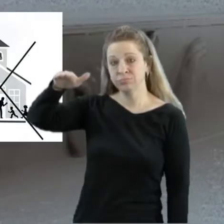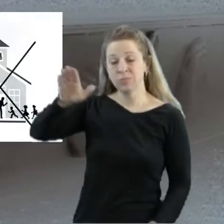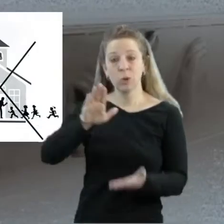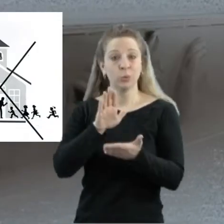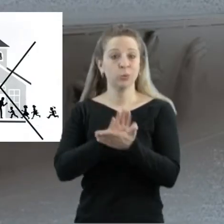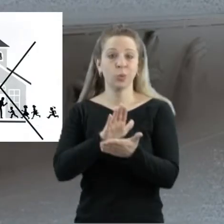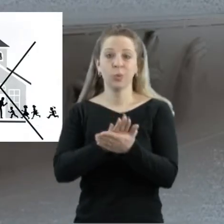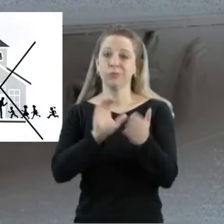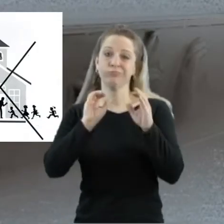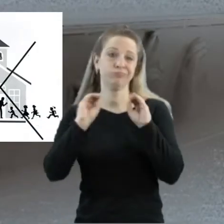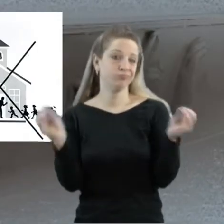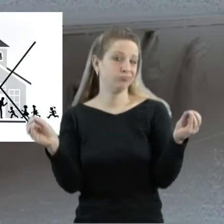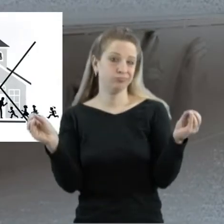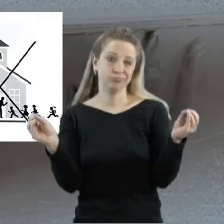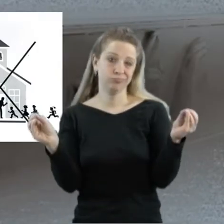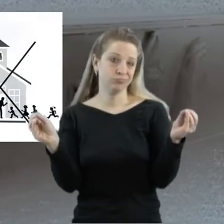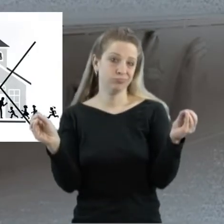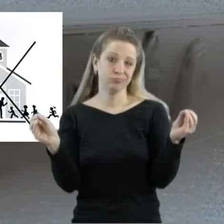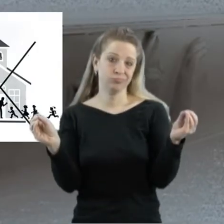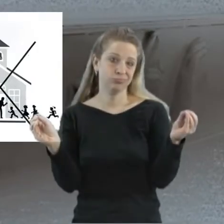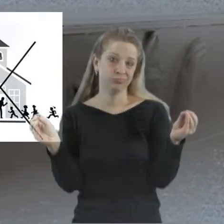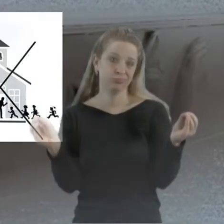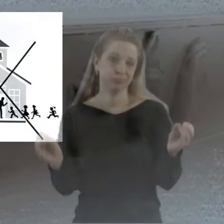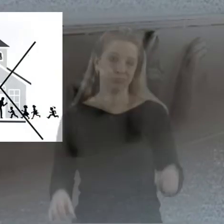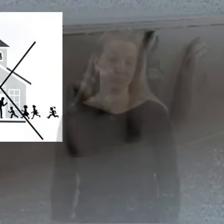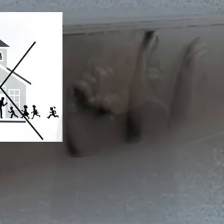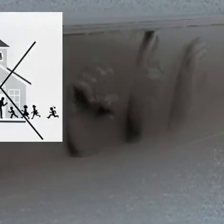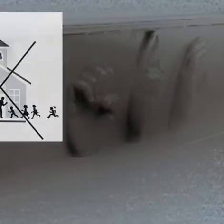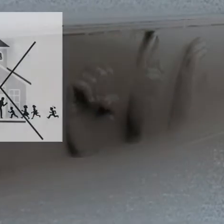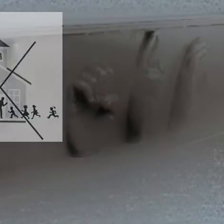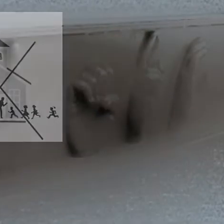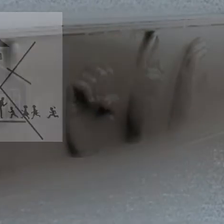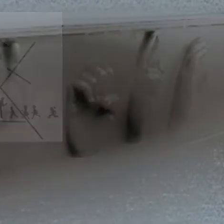Clerc grew up. He did not go to school.